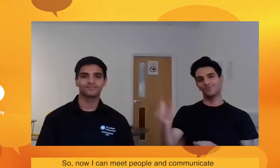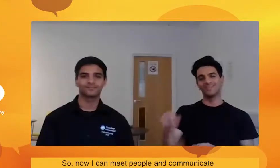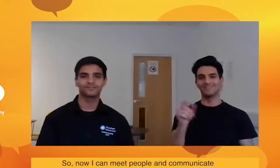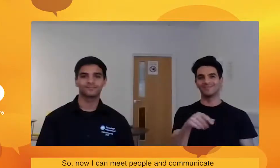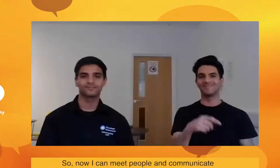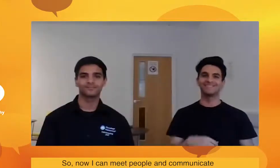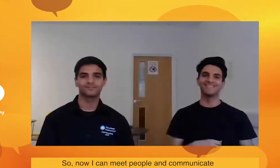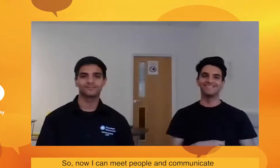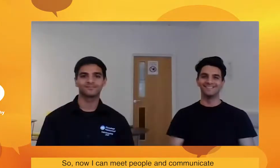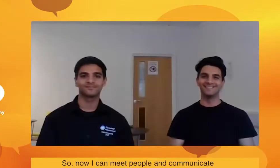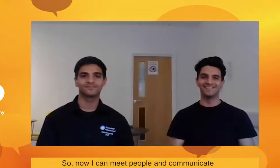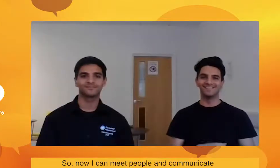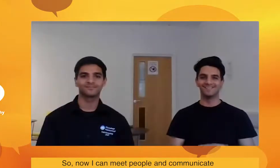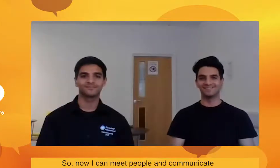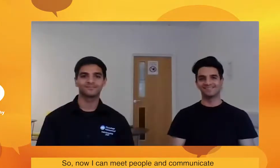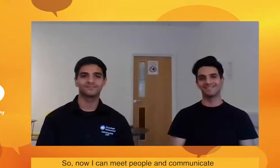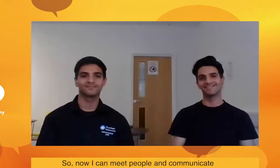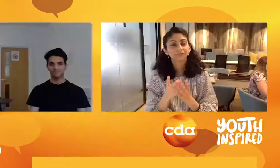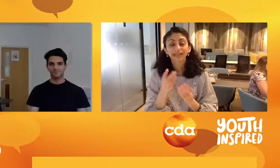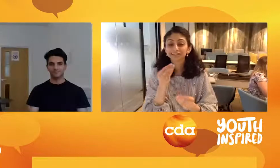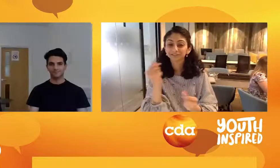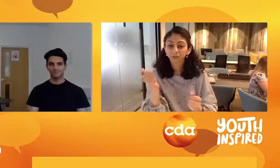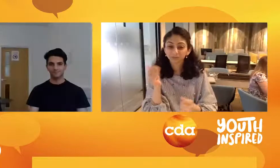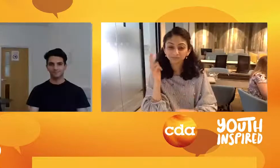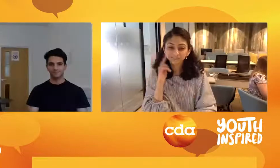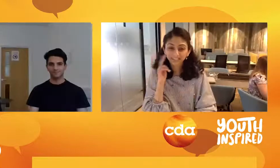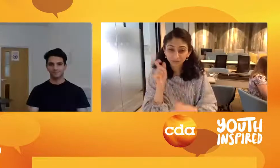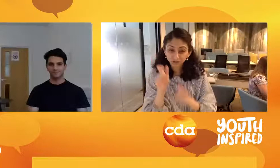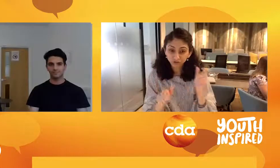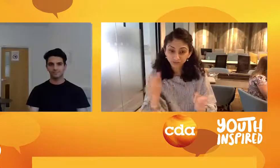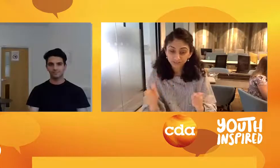So now I can meet people and communicate with them.